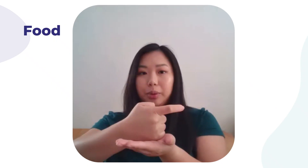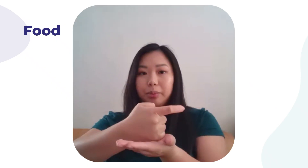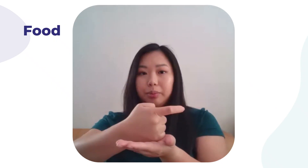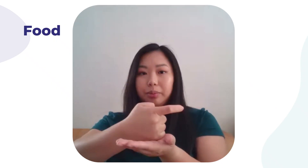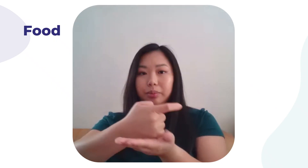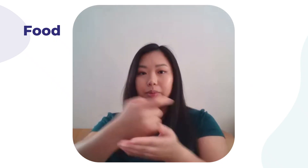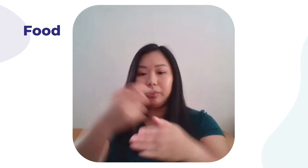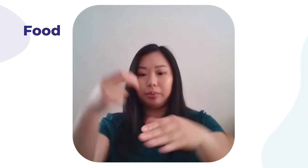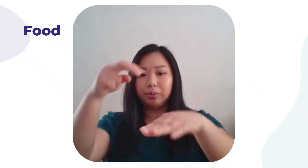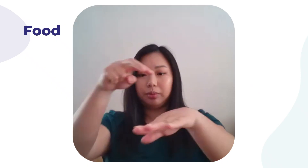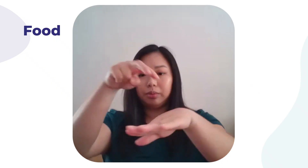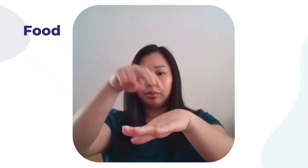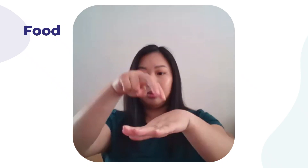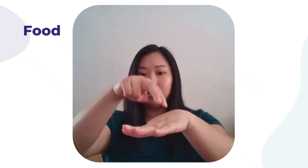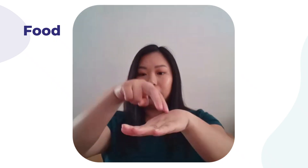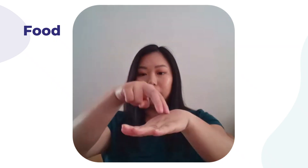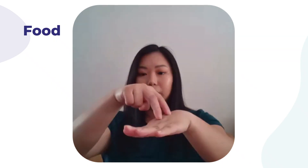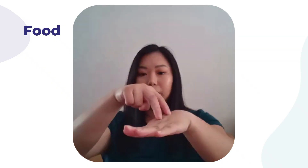Cup.